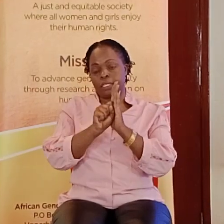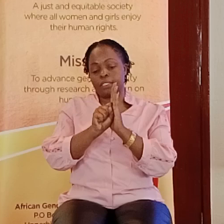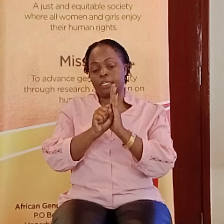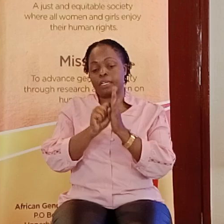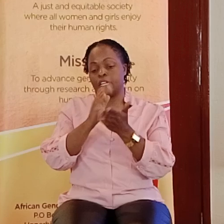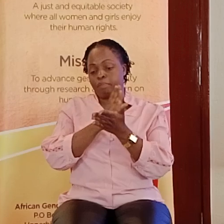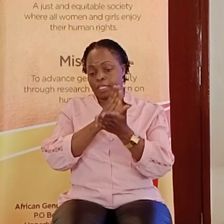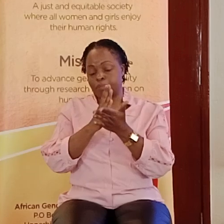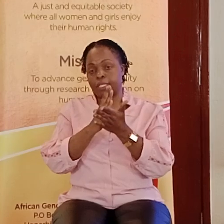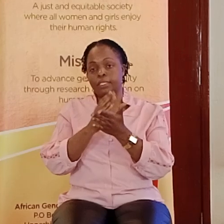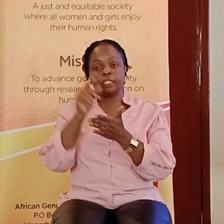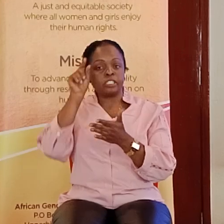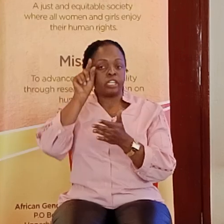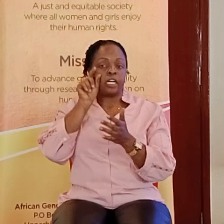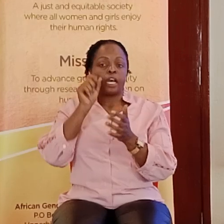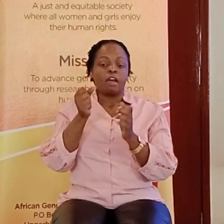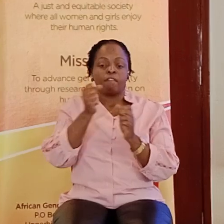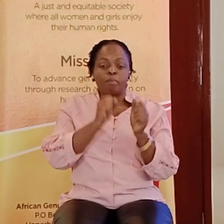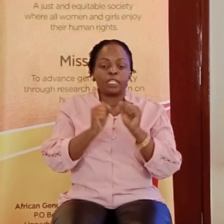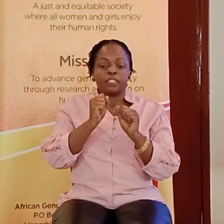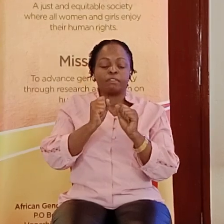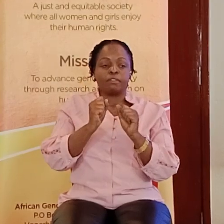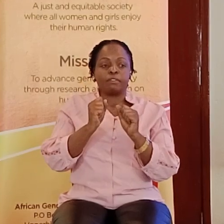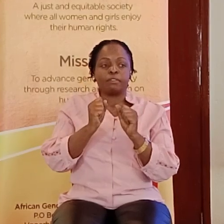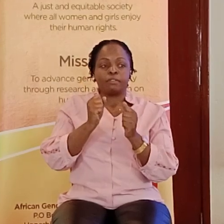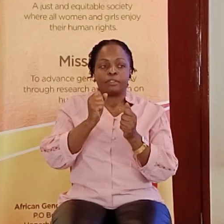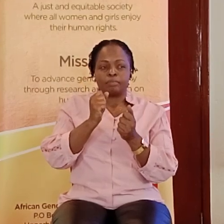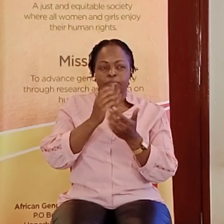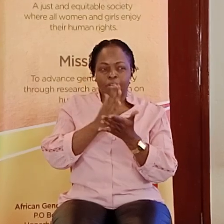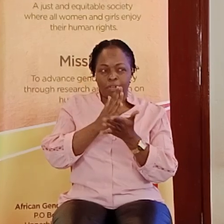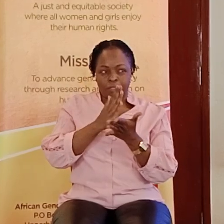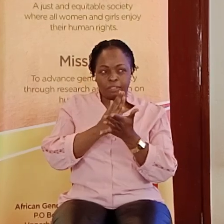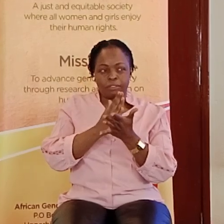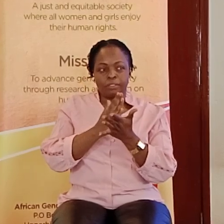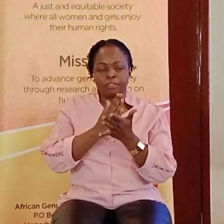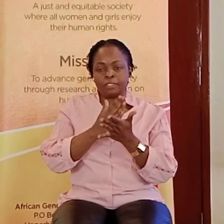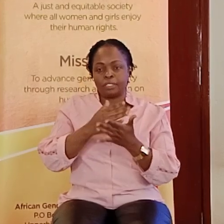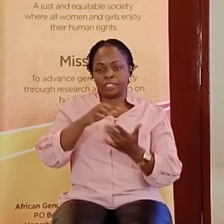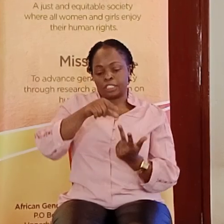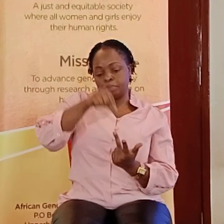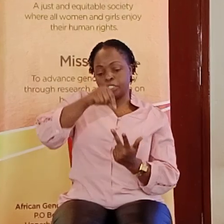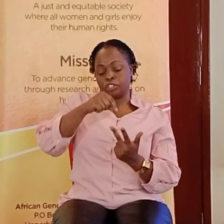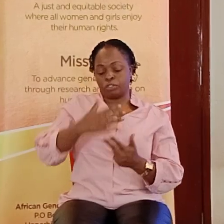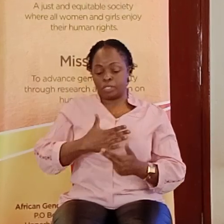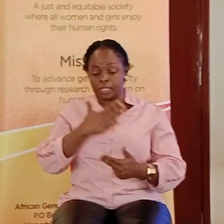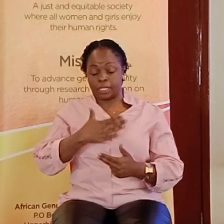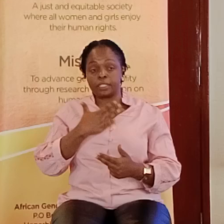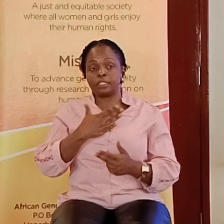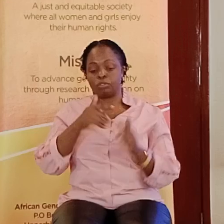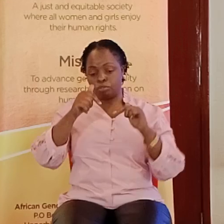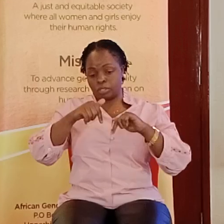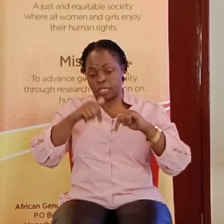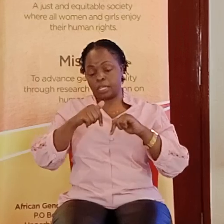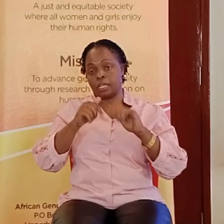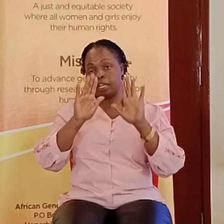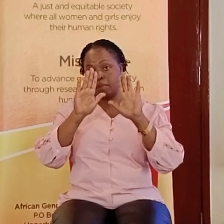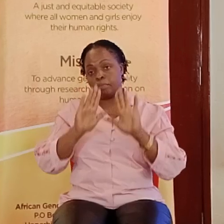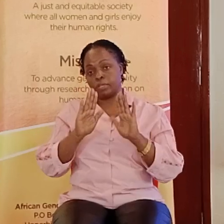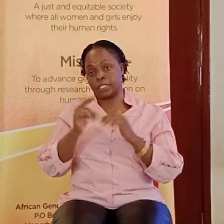Affirmative Action, distinguished ladies and gentlemen, good morning. It's such an exciting day for us, and why